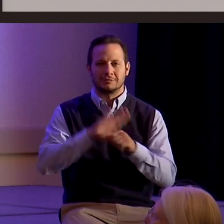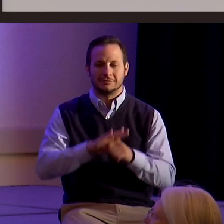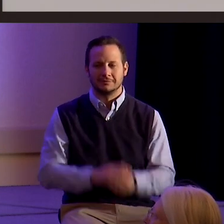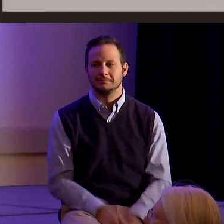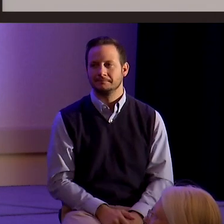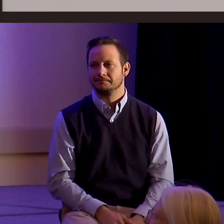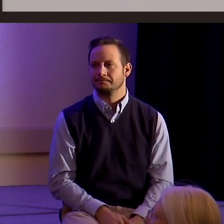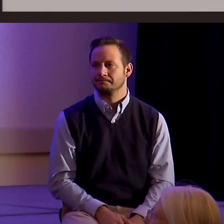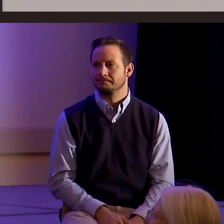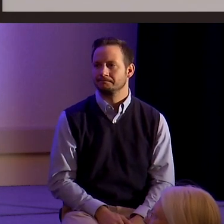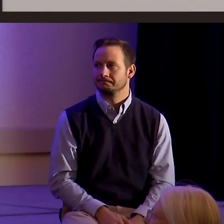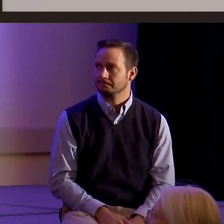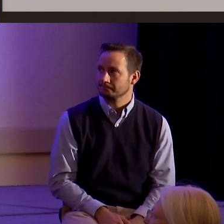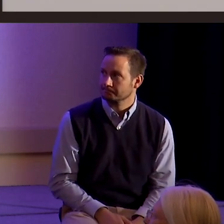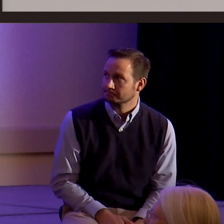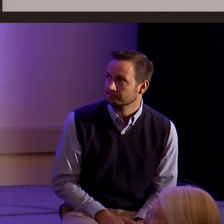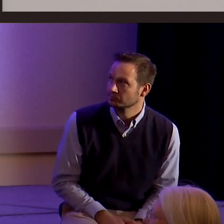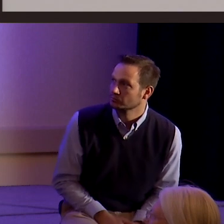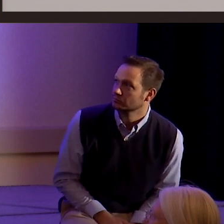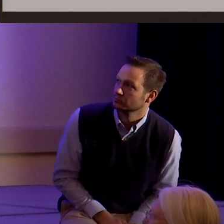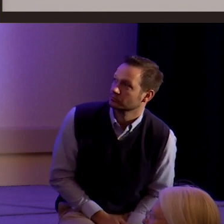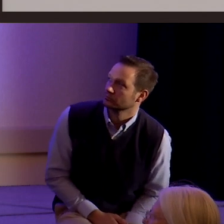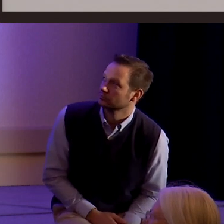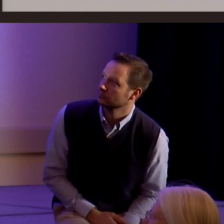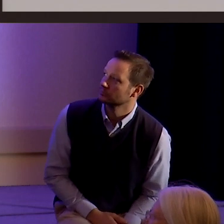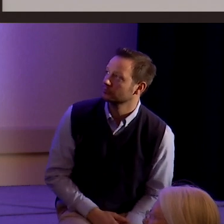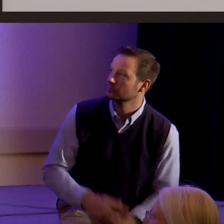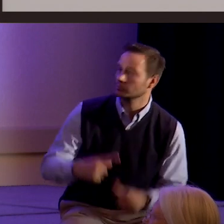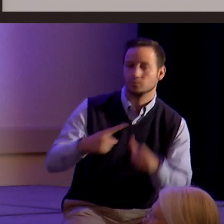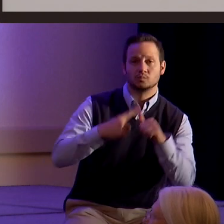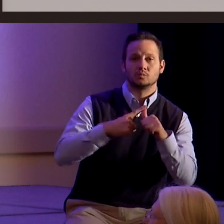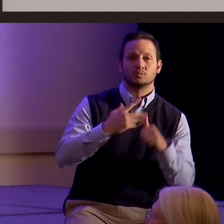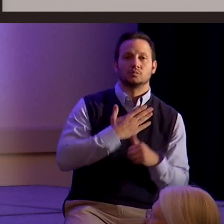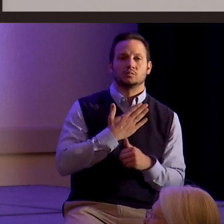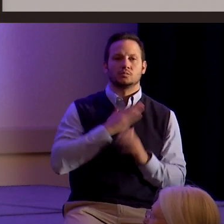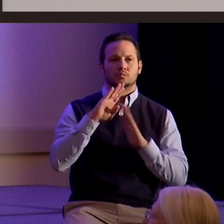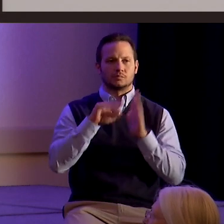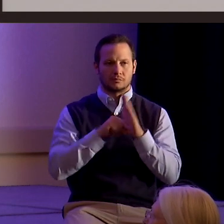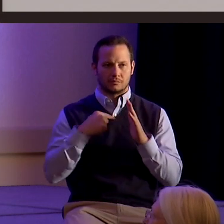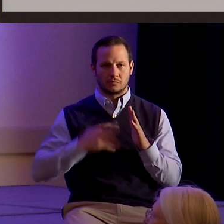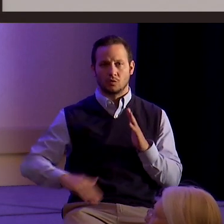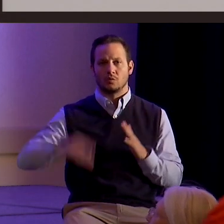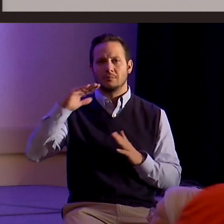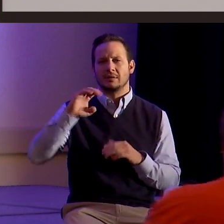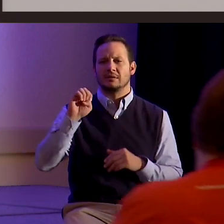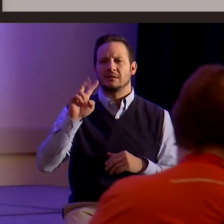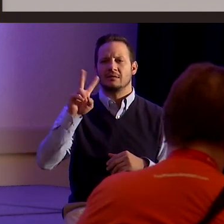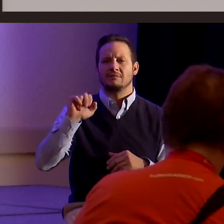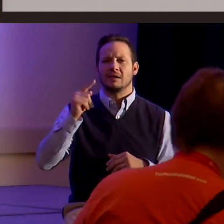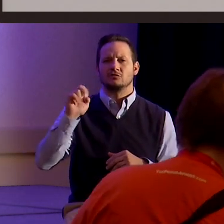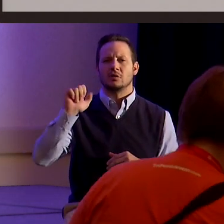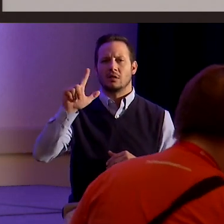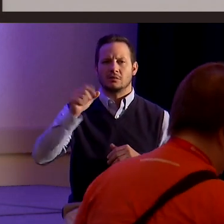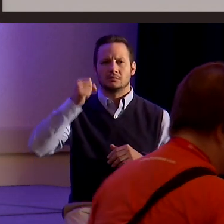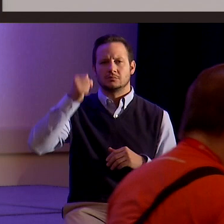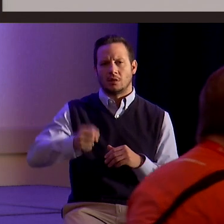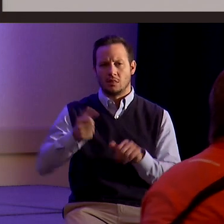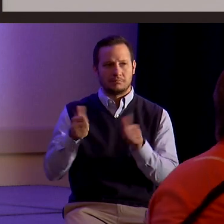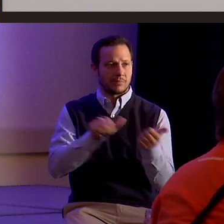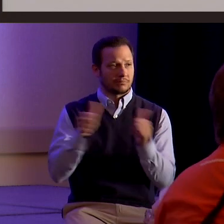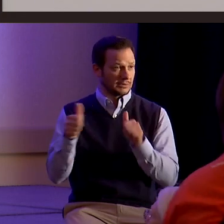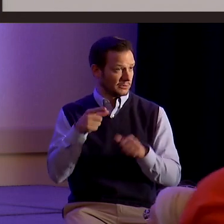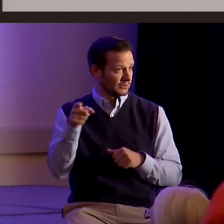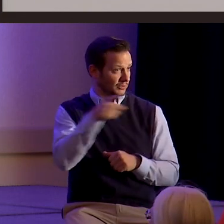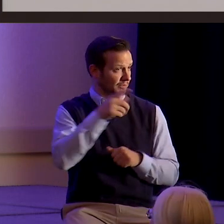So first of all, my own background. I grew up evangelical Southern Baptist. Any other Southern Baptists, former Southern Baptists in